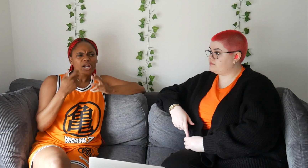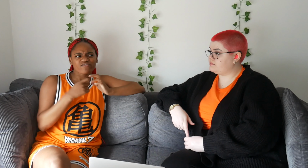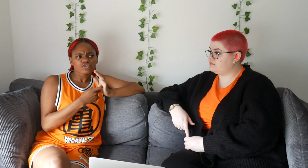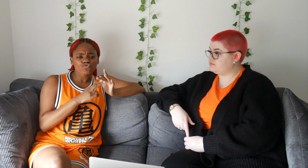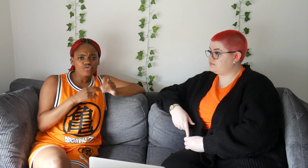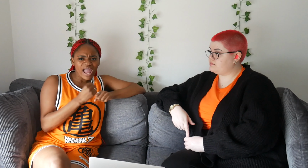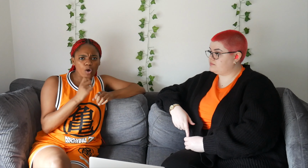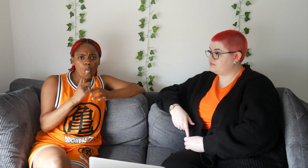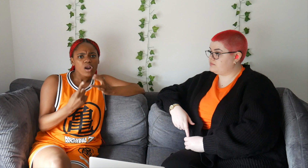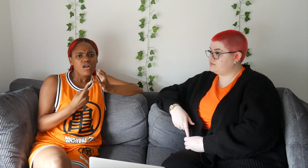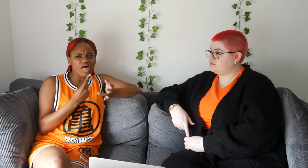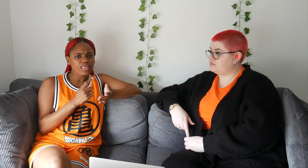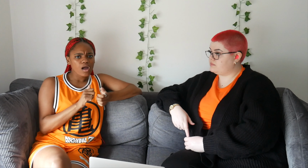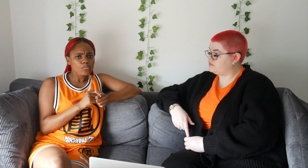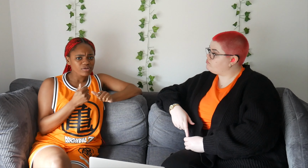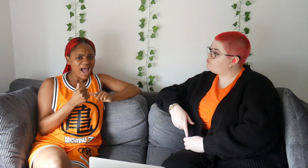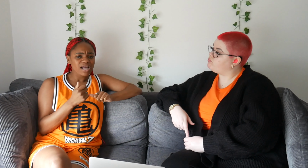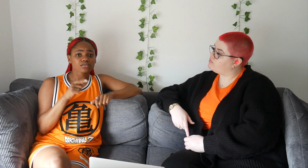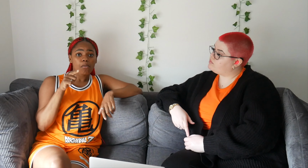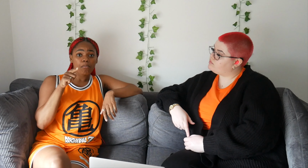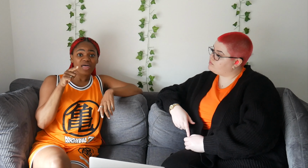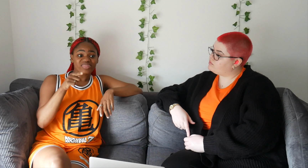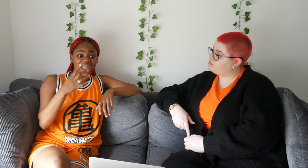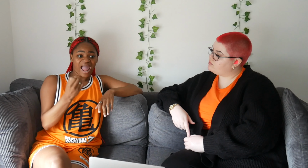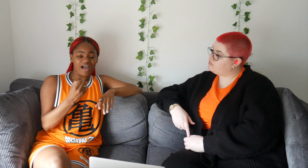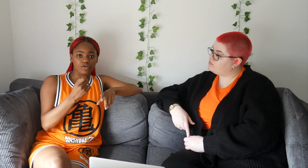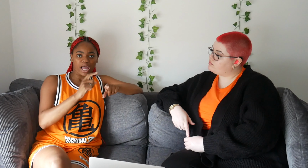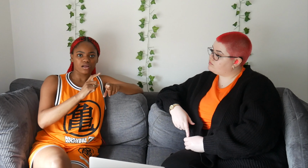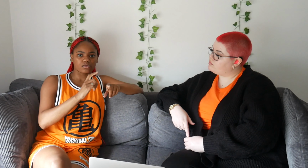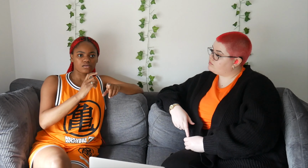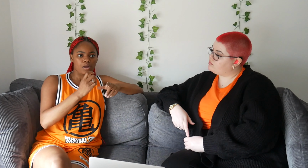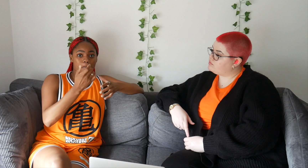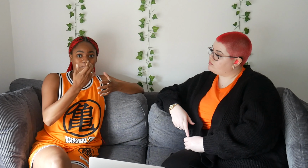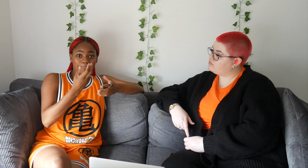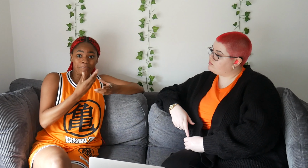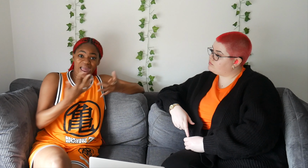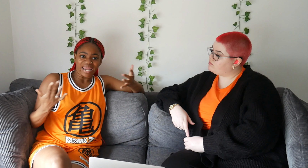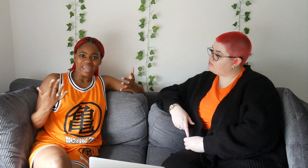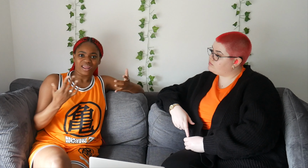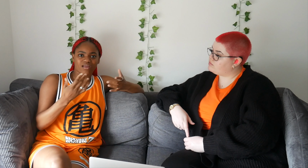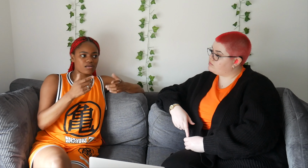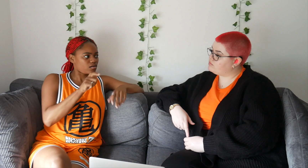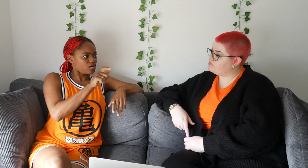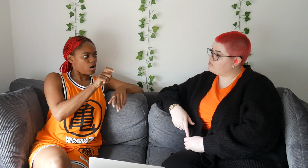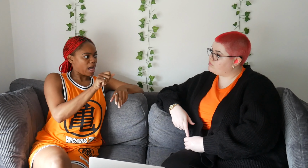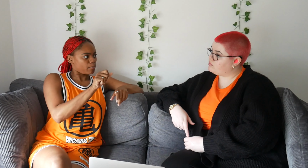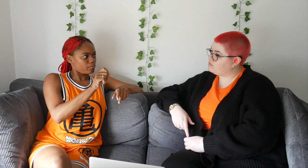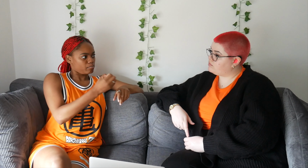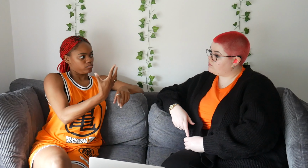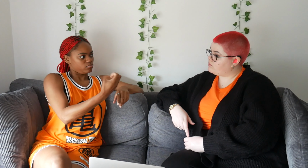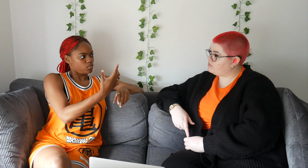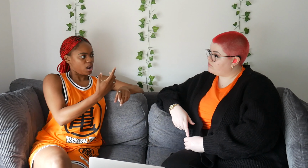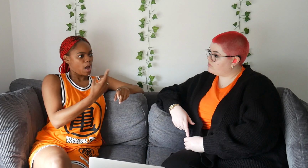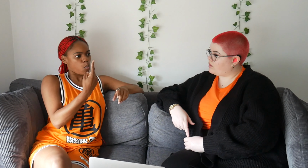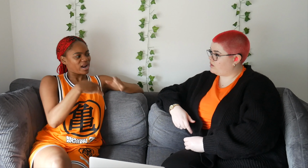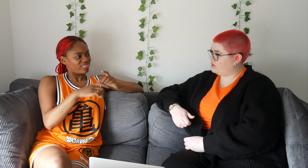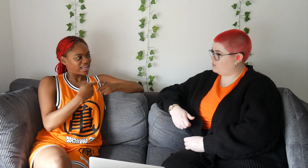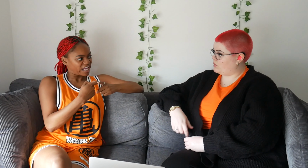don't know if it's the Ring or another brand, but they have like many devices that flash. One in the